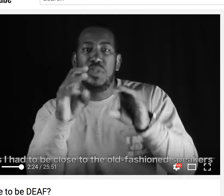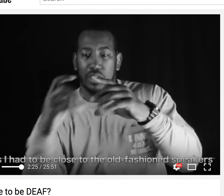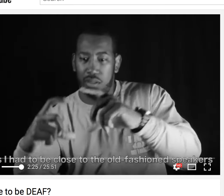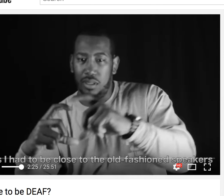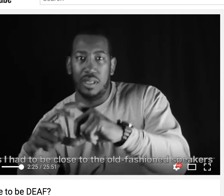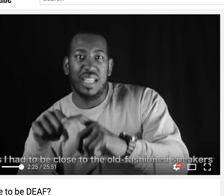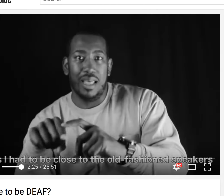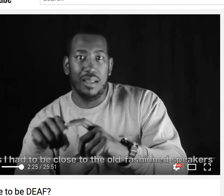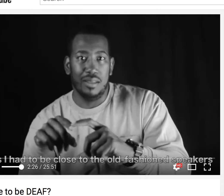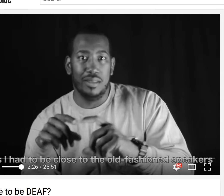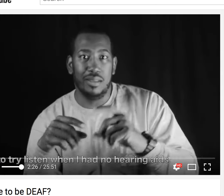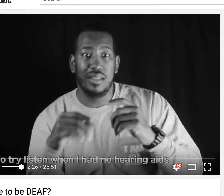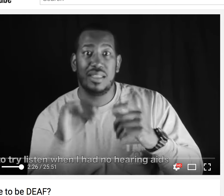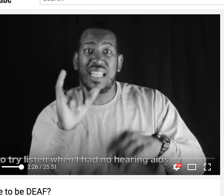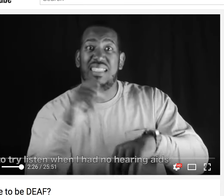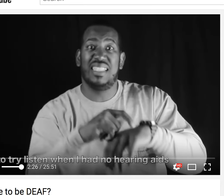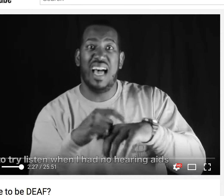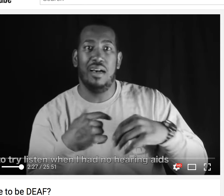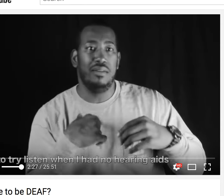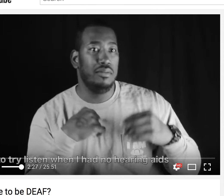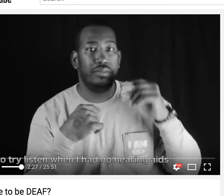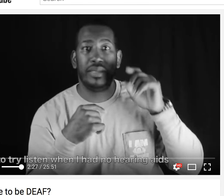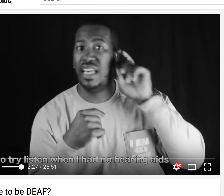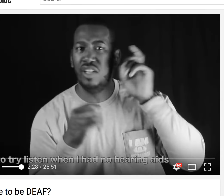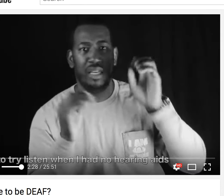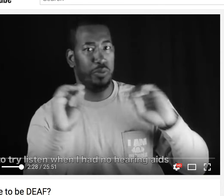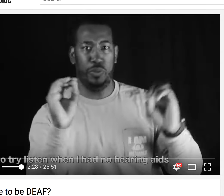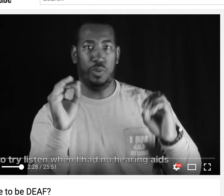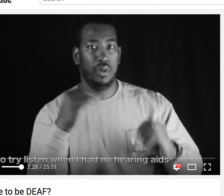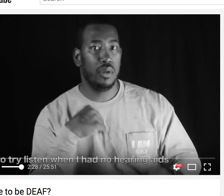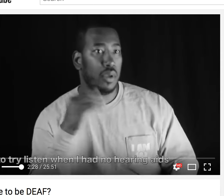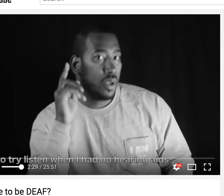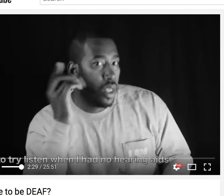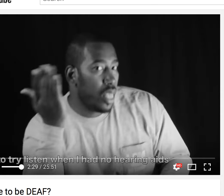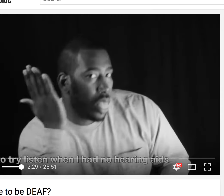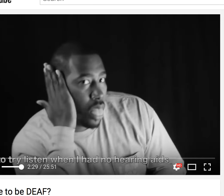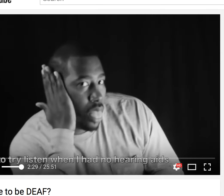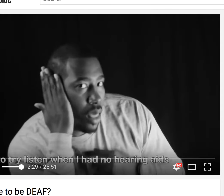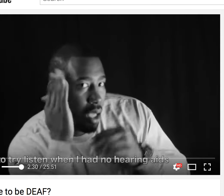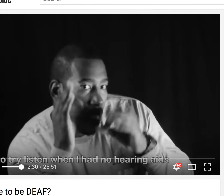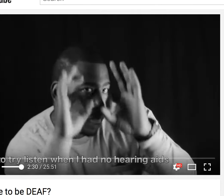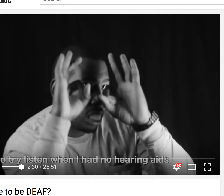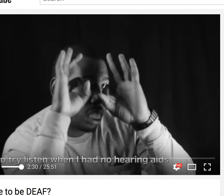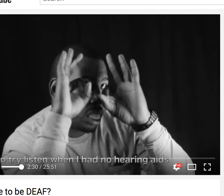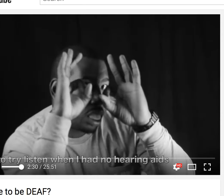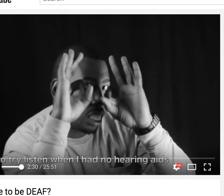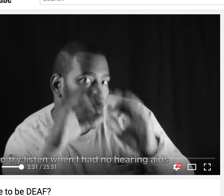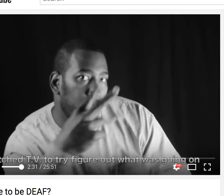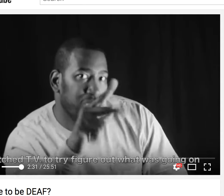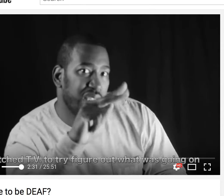I asked them to turn up the volume and to change it. But I just, I don't have any way of hearing it. I have no hearing aids.